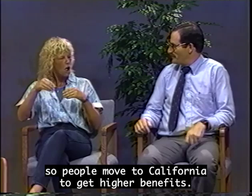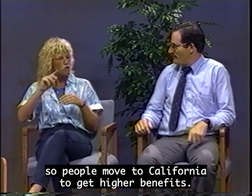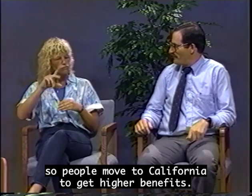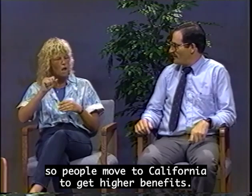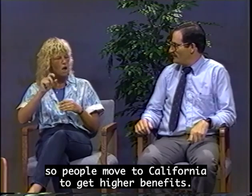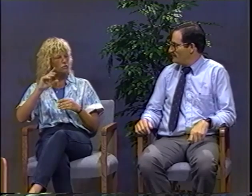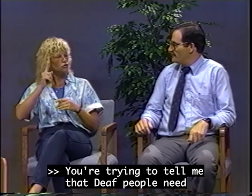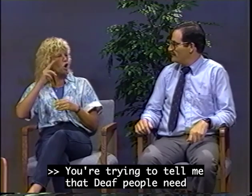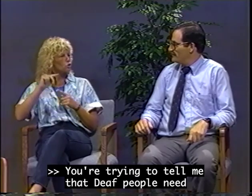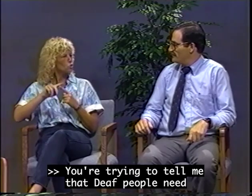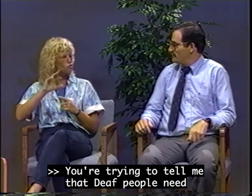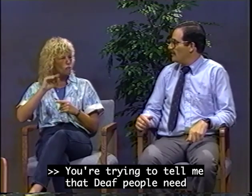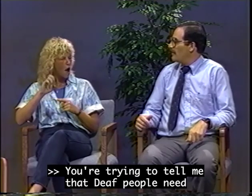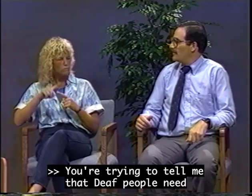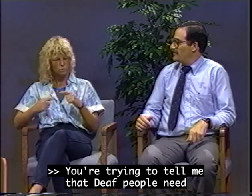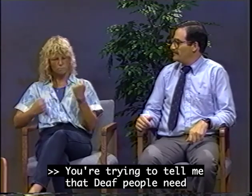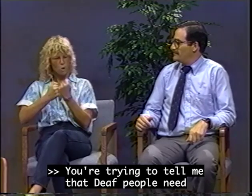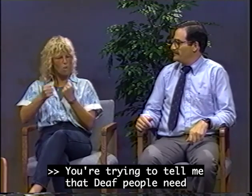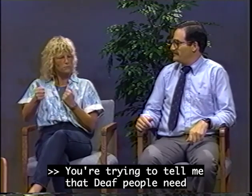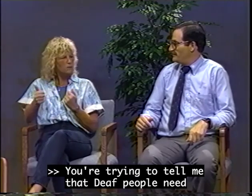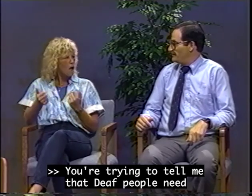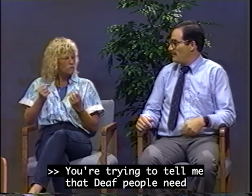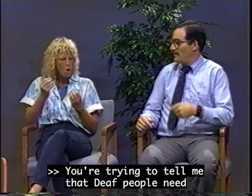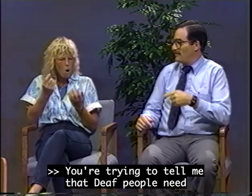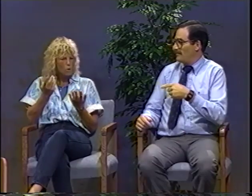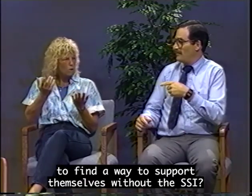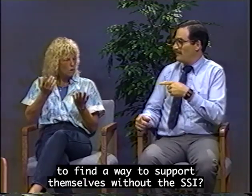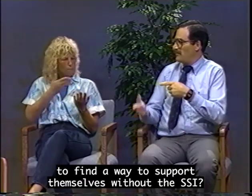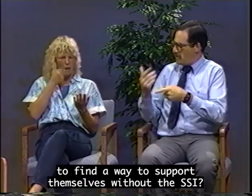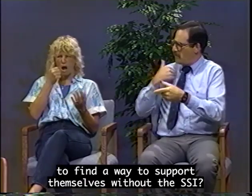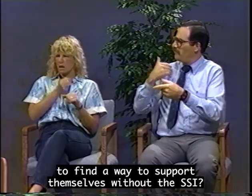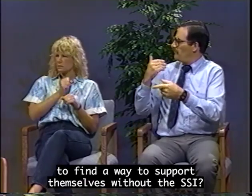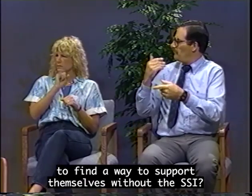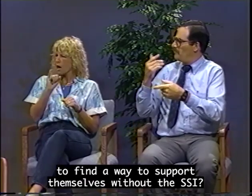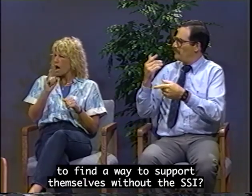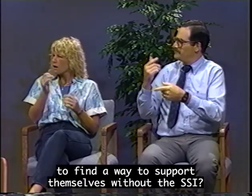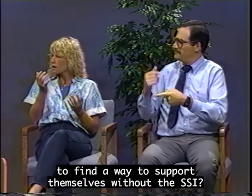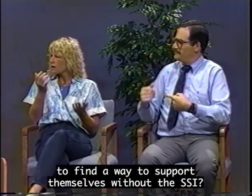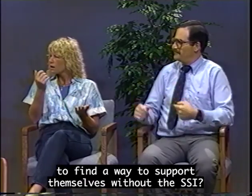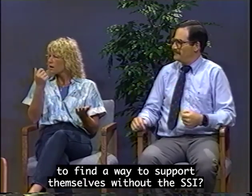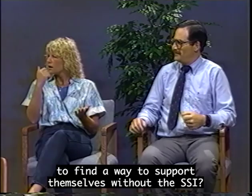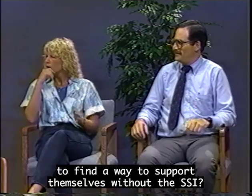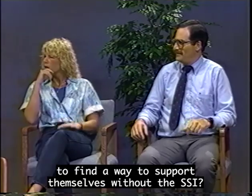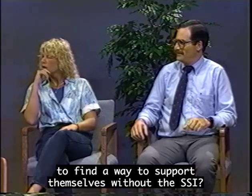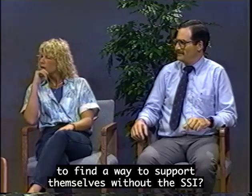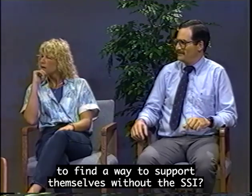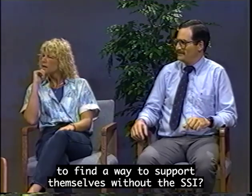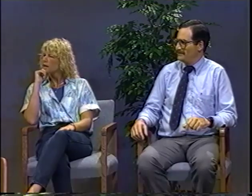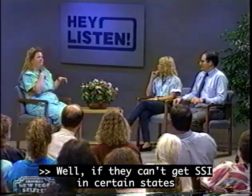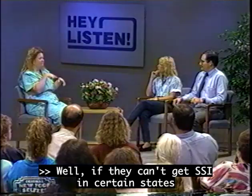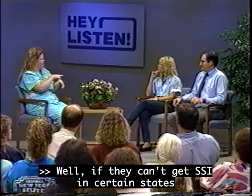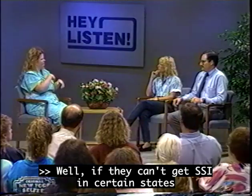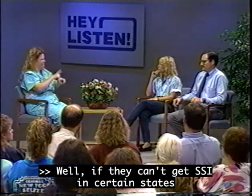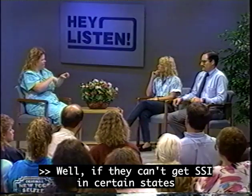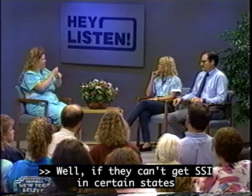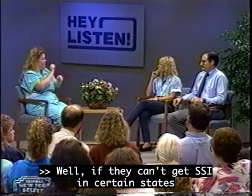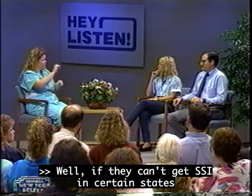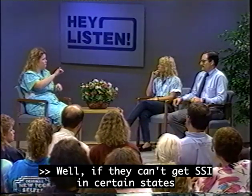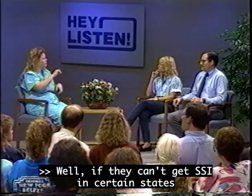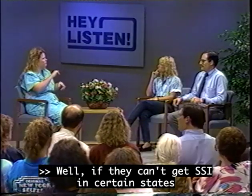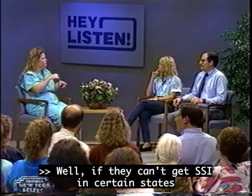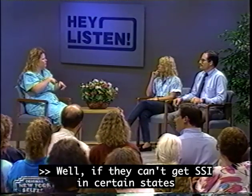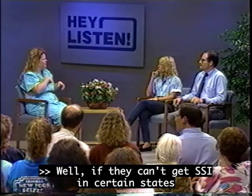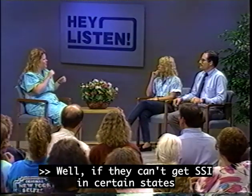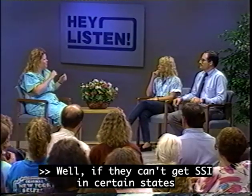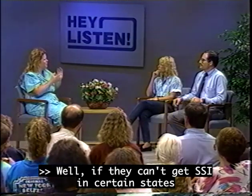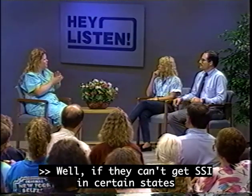to get higher benefits. You're trying to tell me that deaf people need to find a way to support themselves without the SSI? Well, if